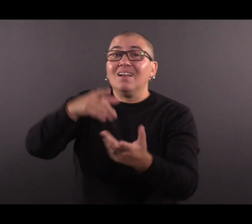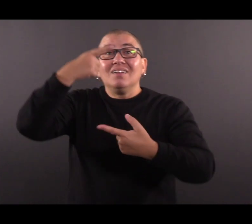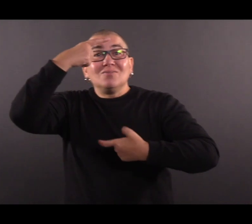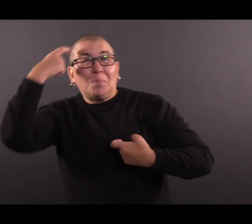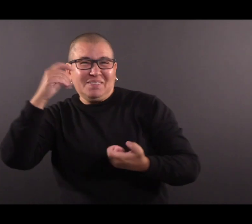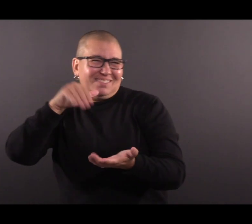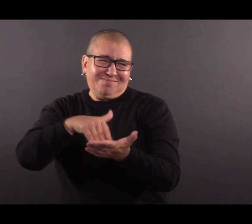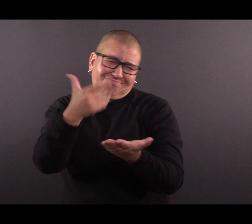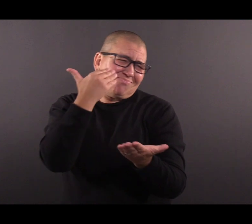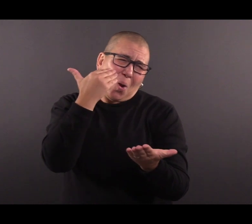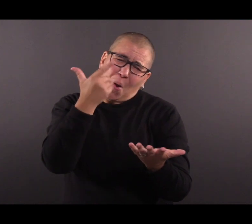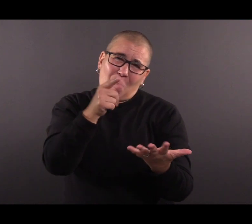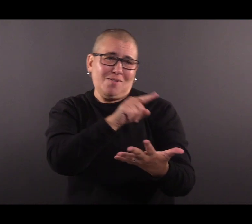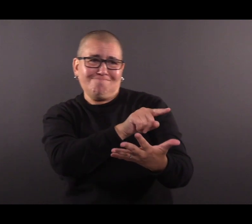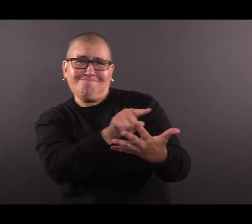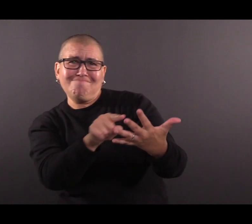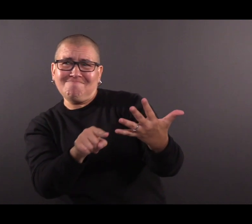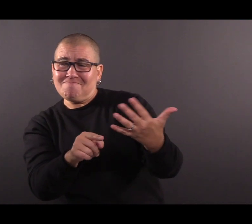culturally specific.